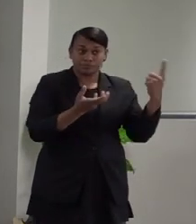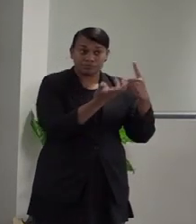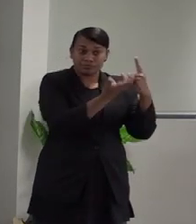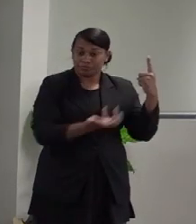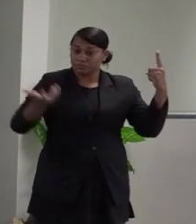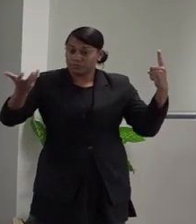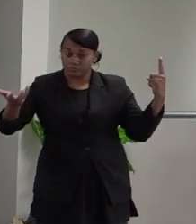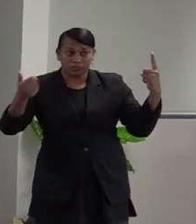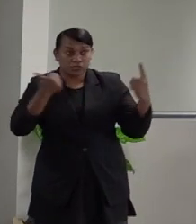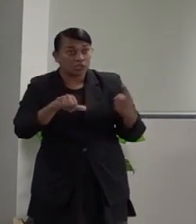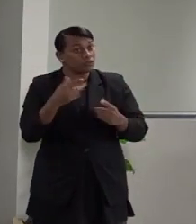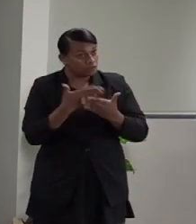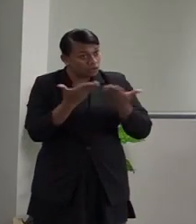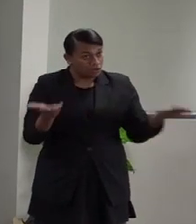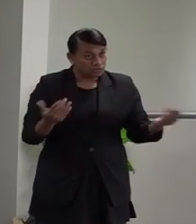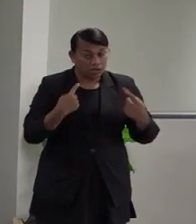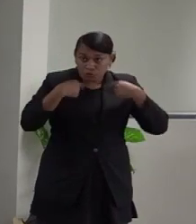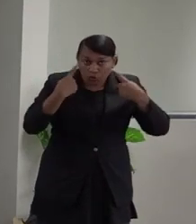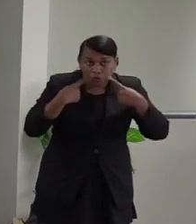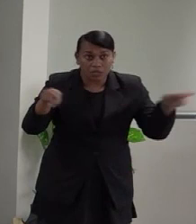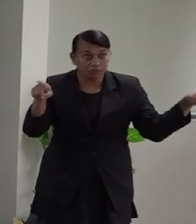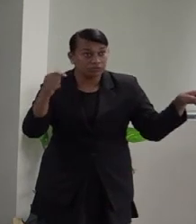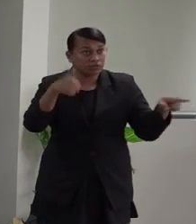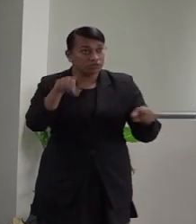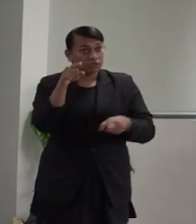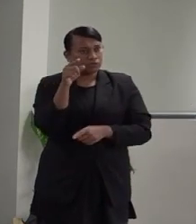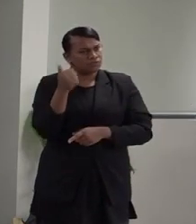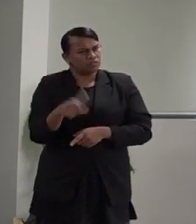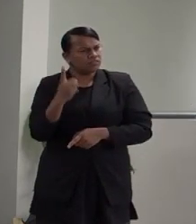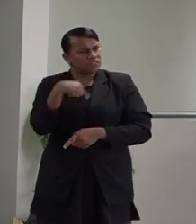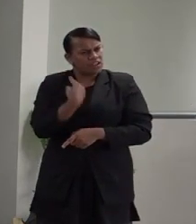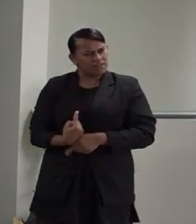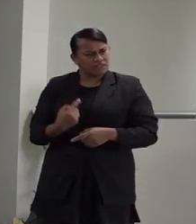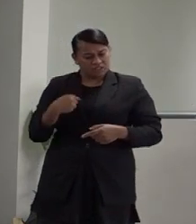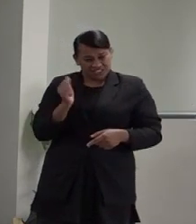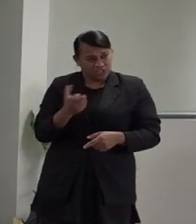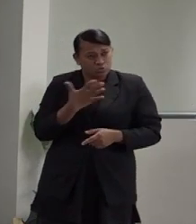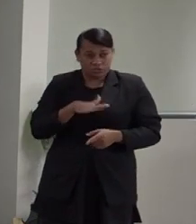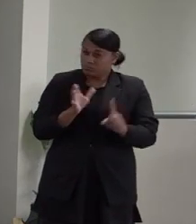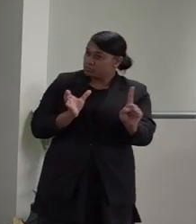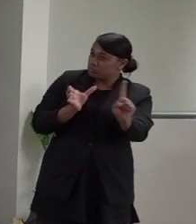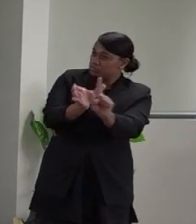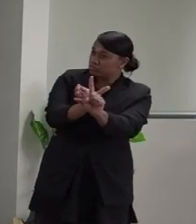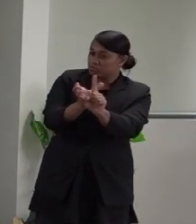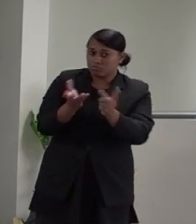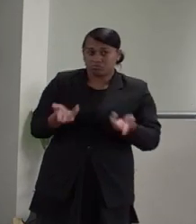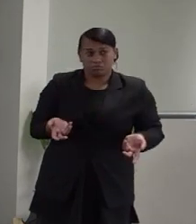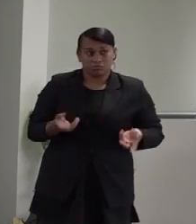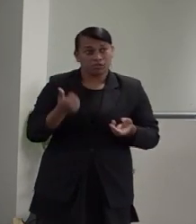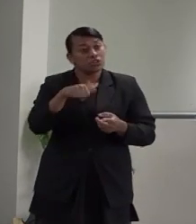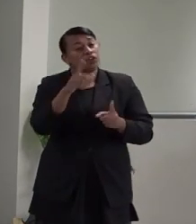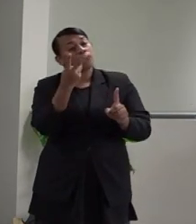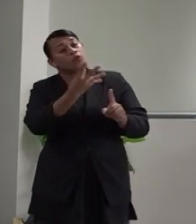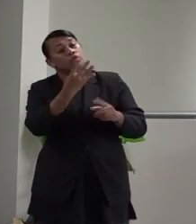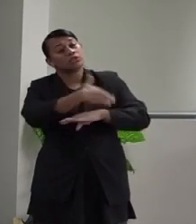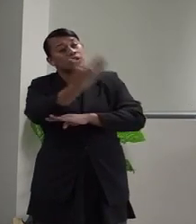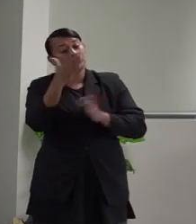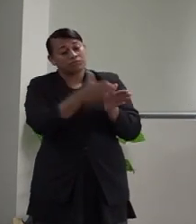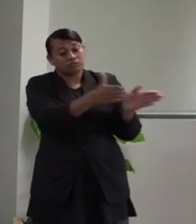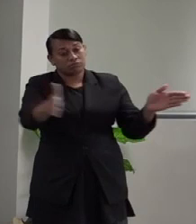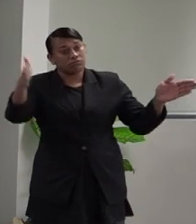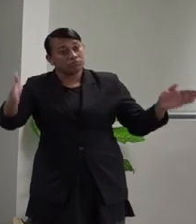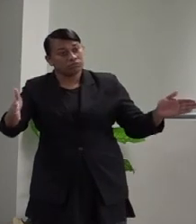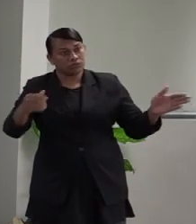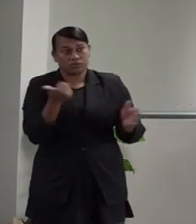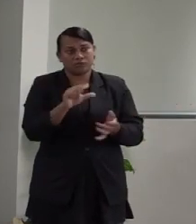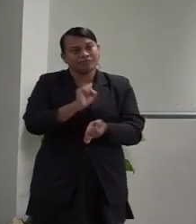message, ask yourself, where would you rather be? Quarantined in the comfort of your home for 14 days or in prison